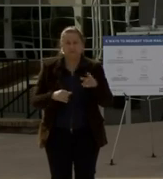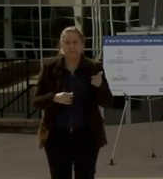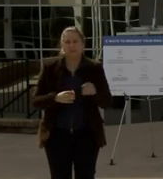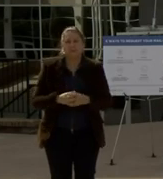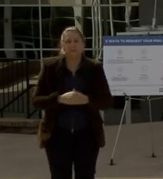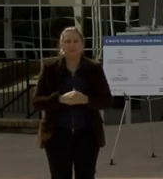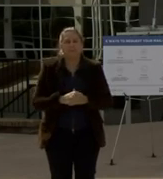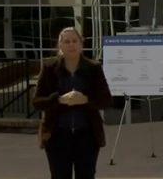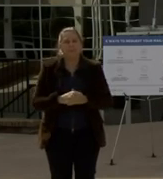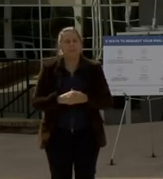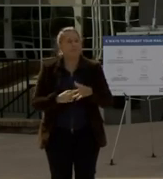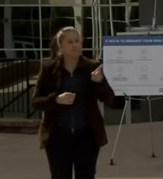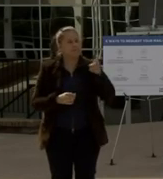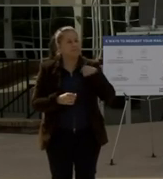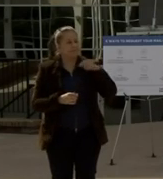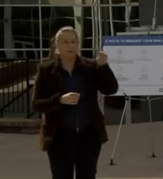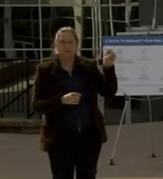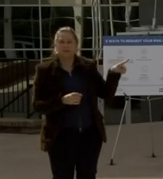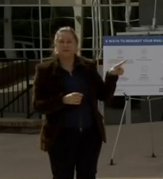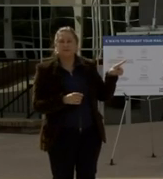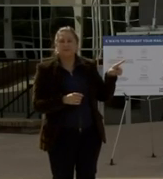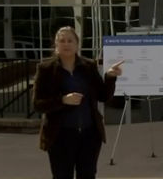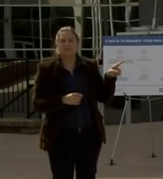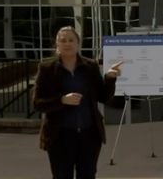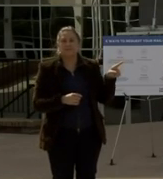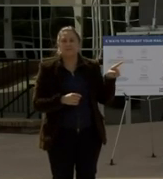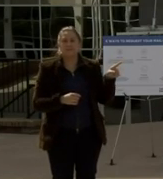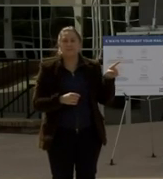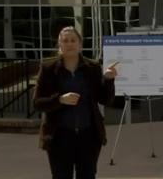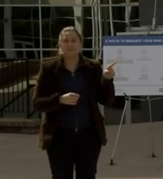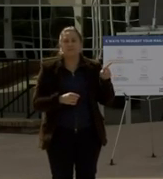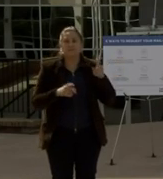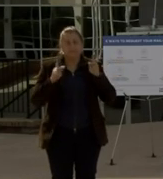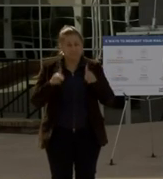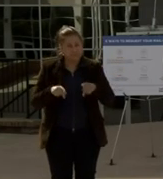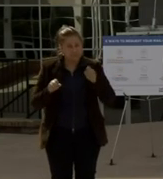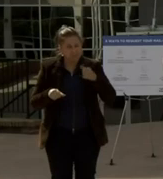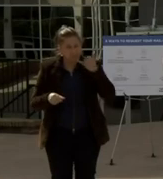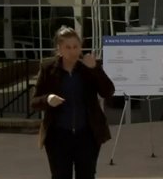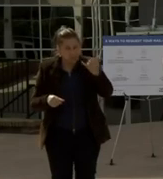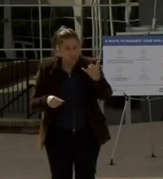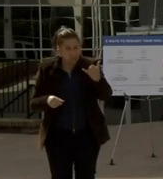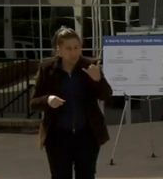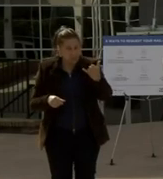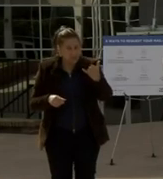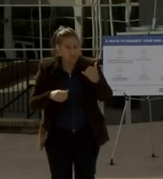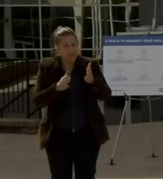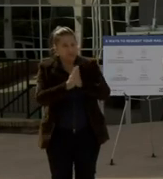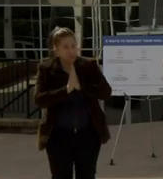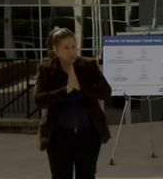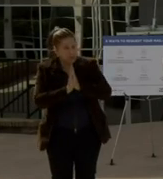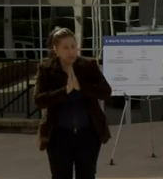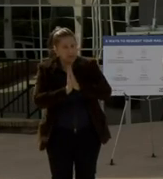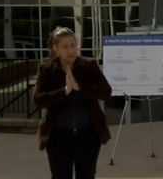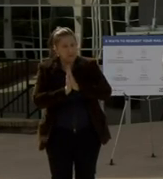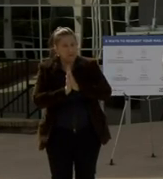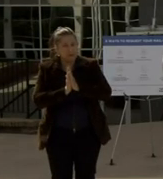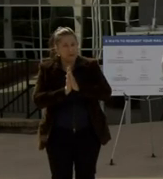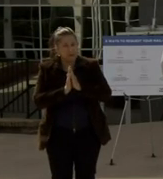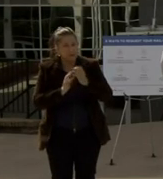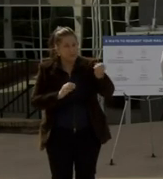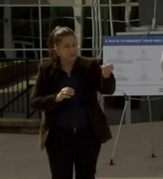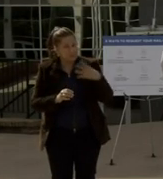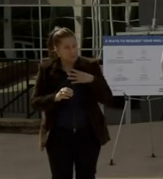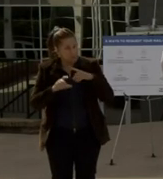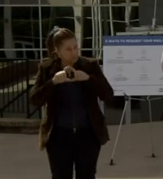In terms of the phone calling, you said that one option would be for voters if they want to request a mail-in ballot, they could call